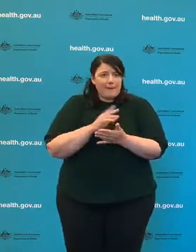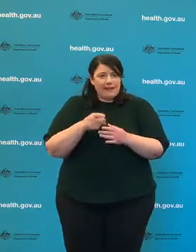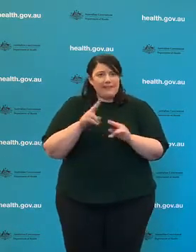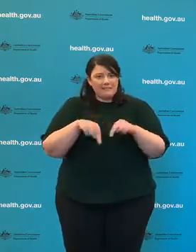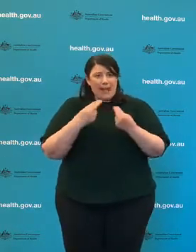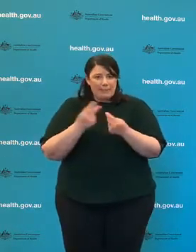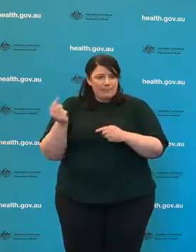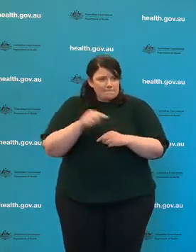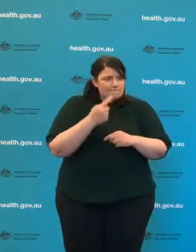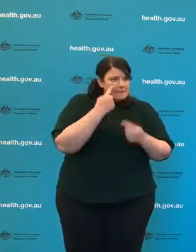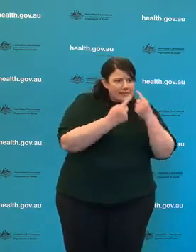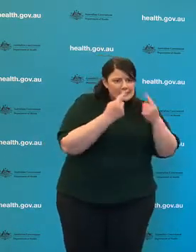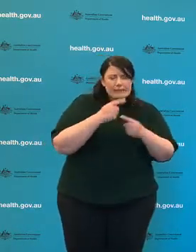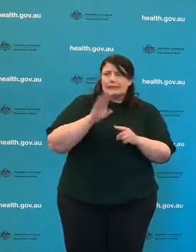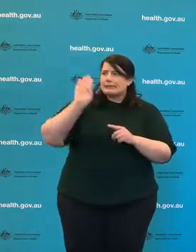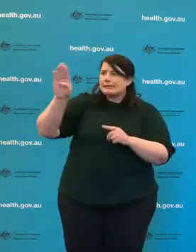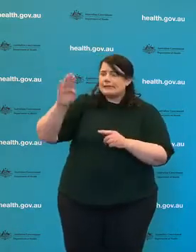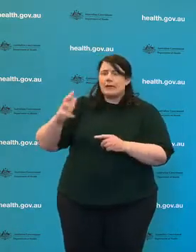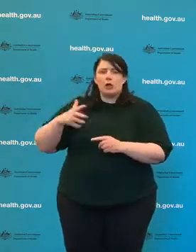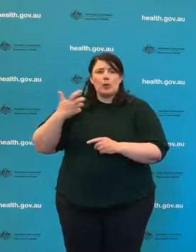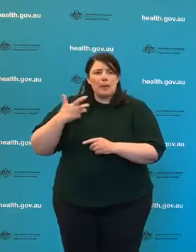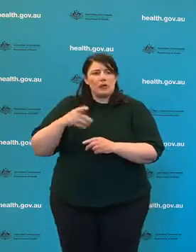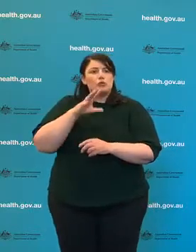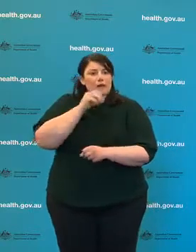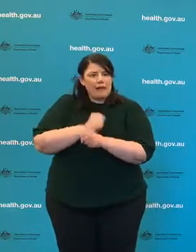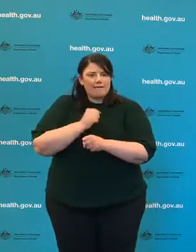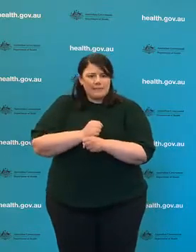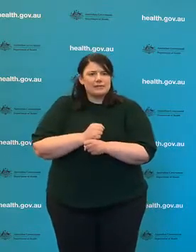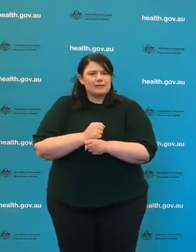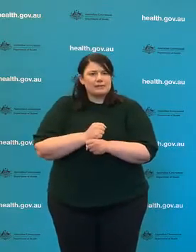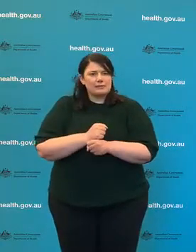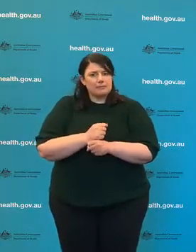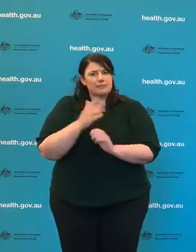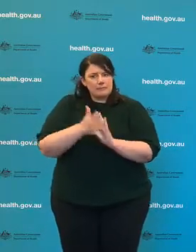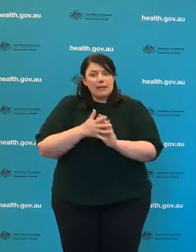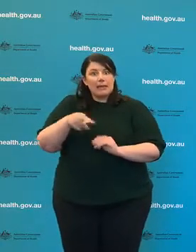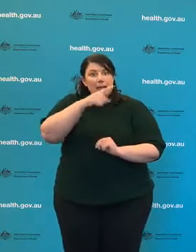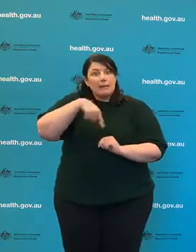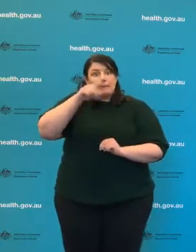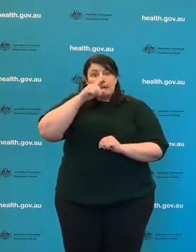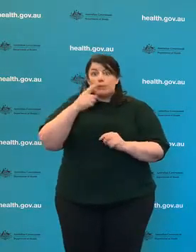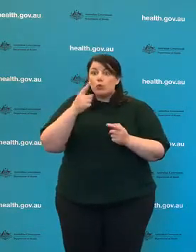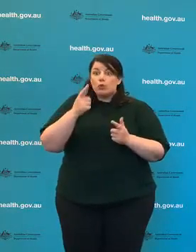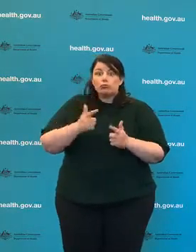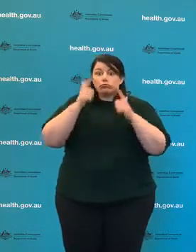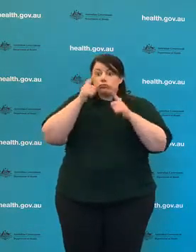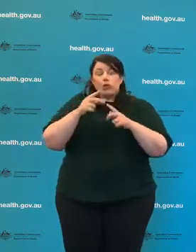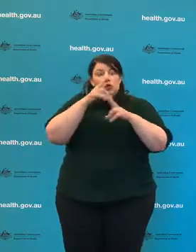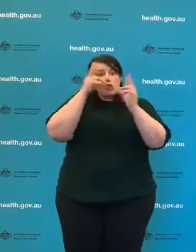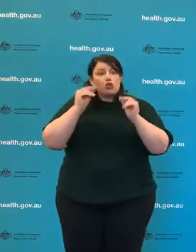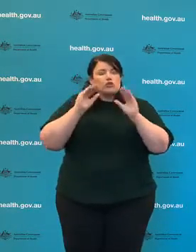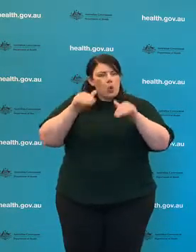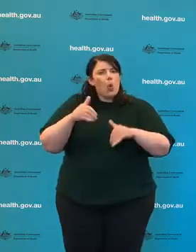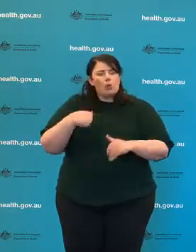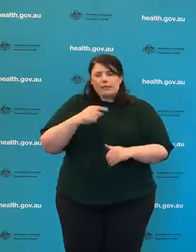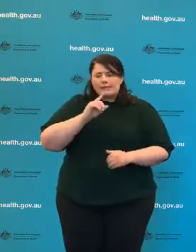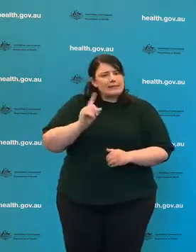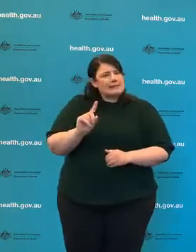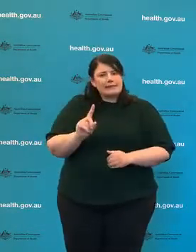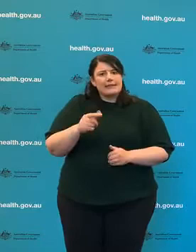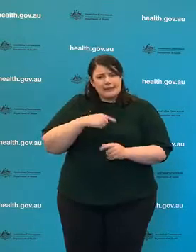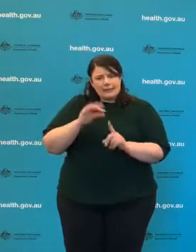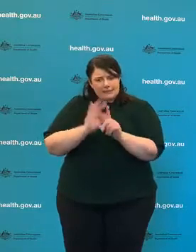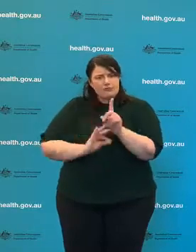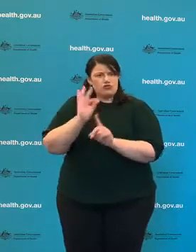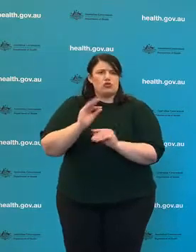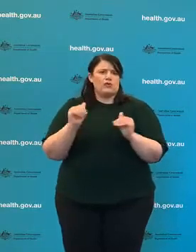important part of holding providers of any description and also government to